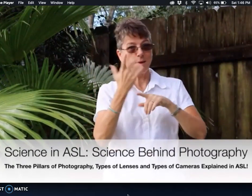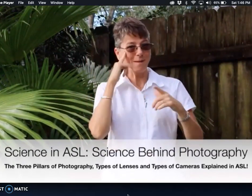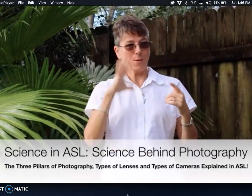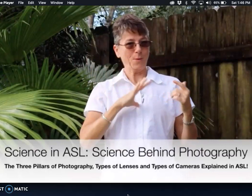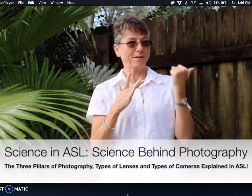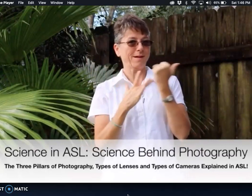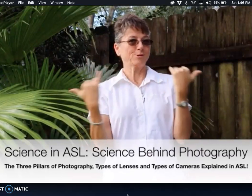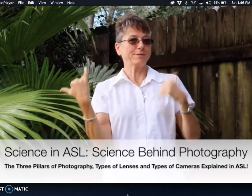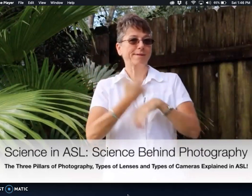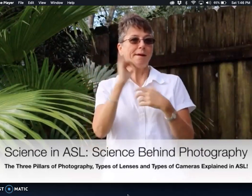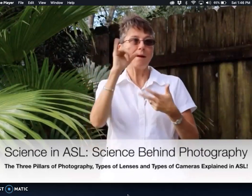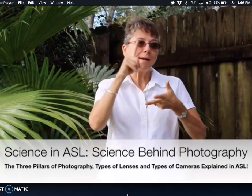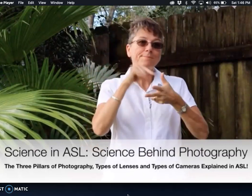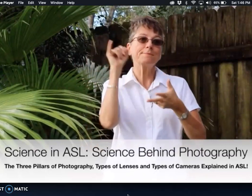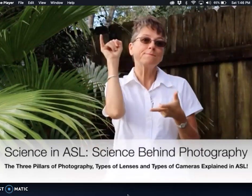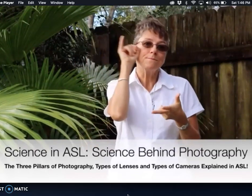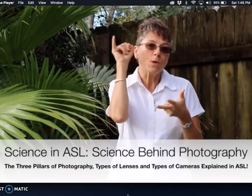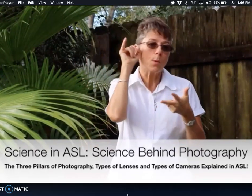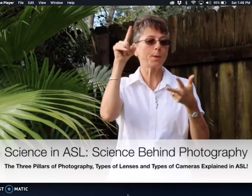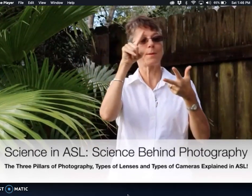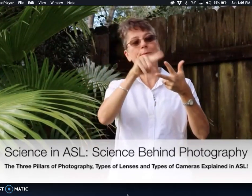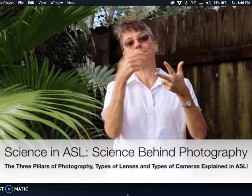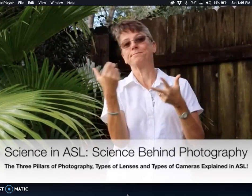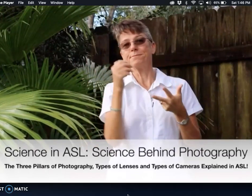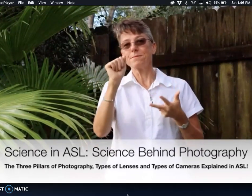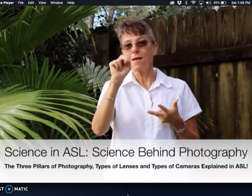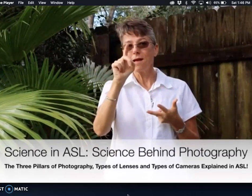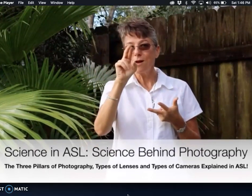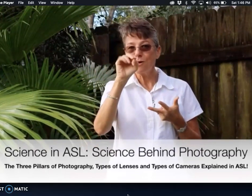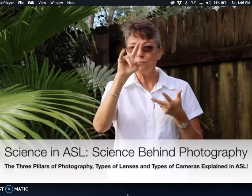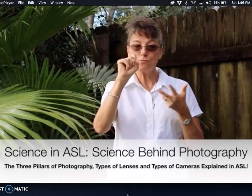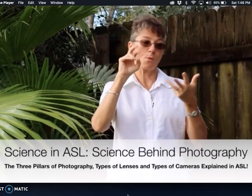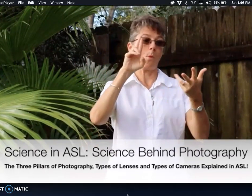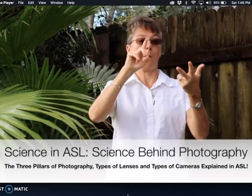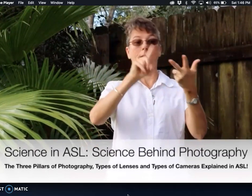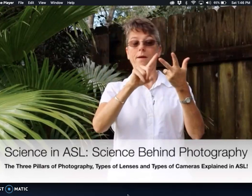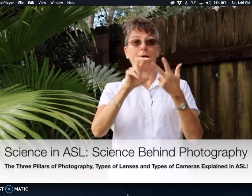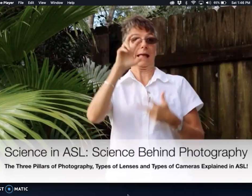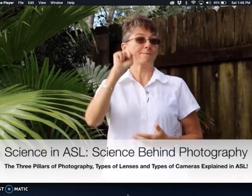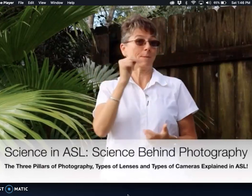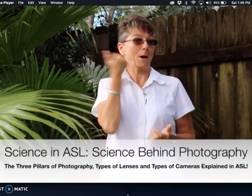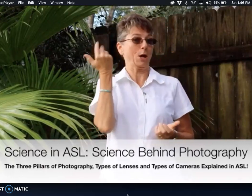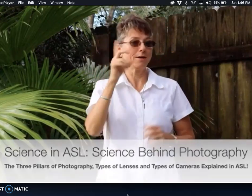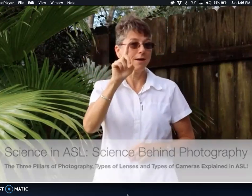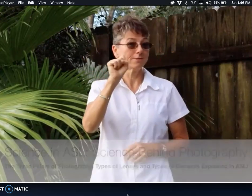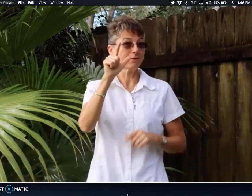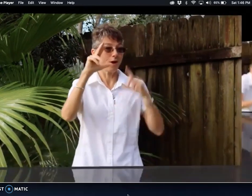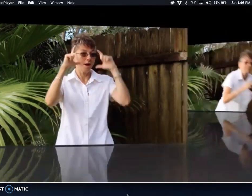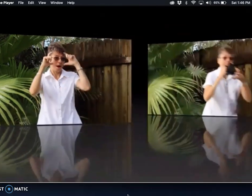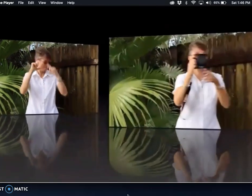use cameras and play around with them. They're cool technology, especially in iPhones, Androids, but even